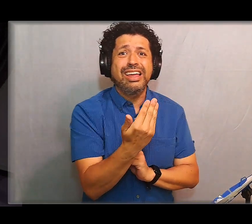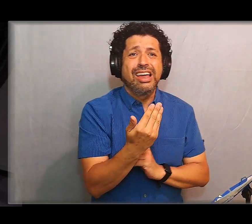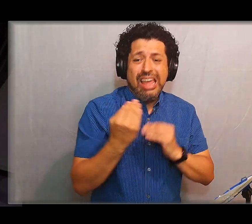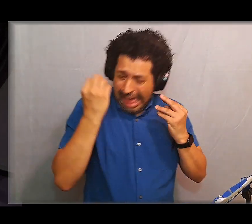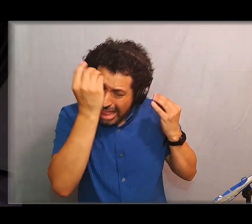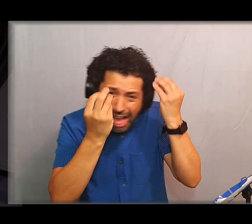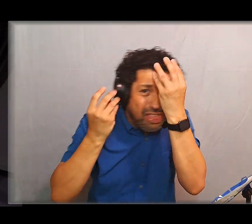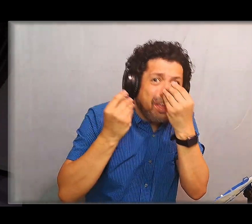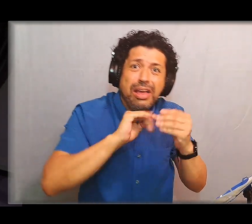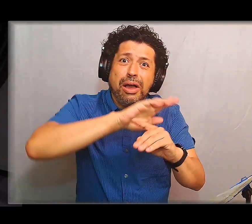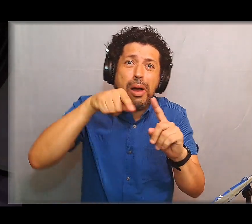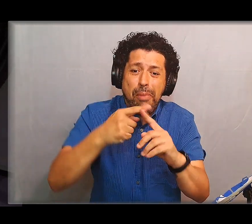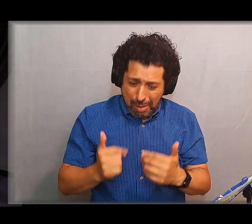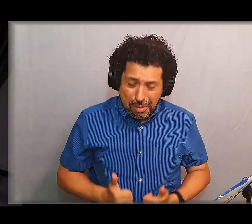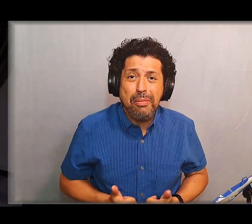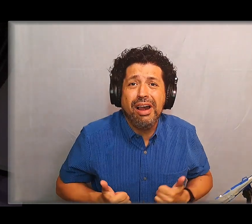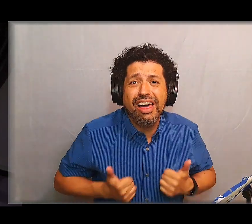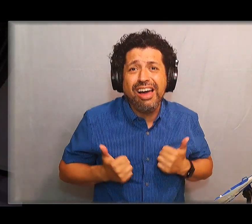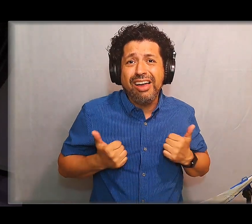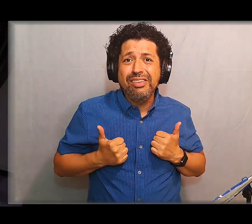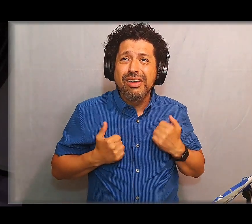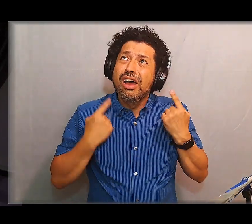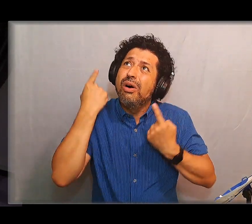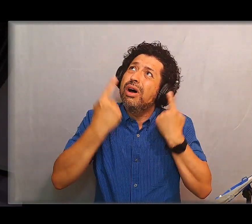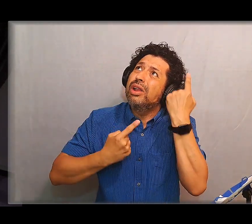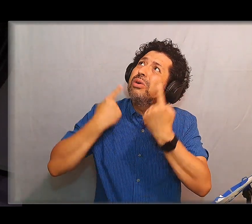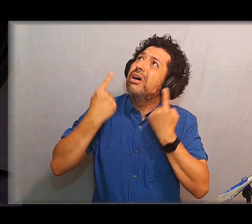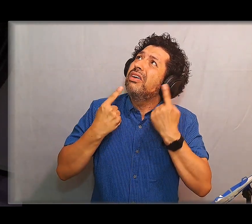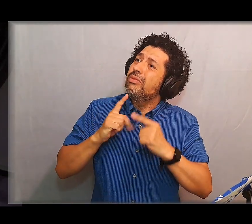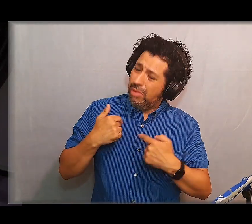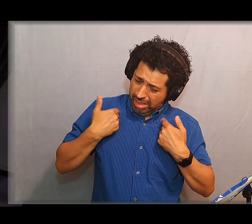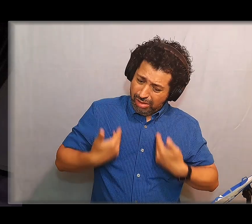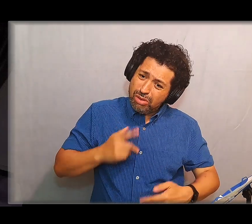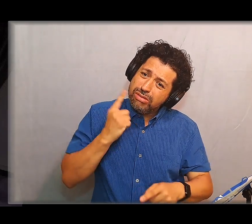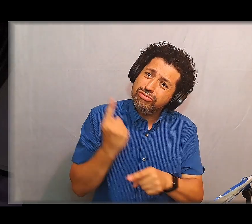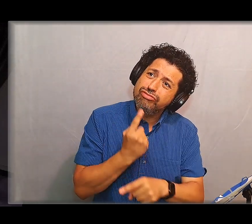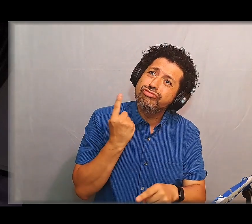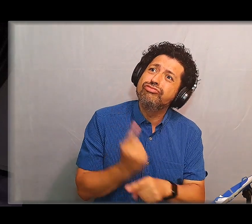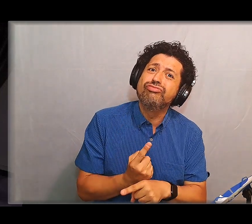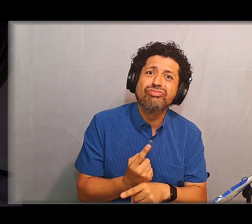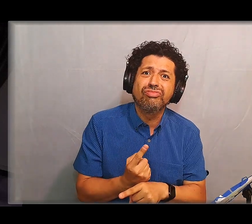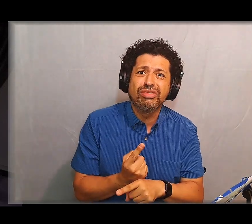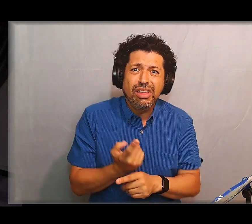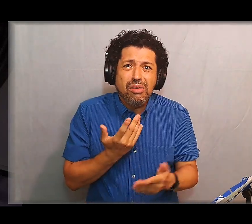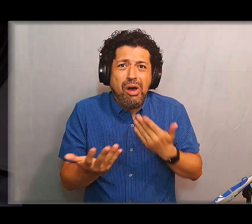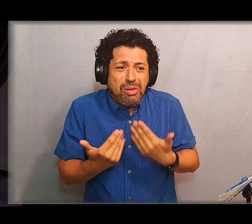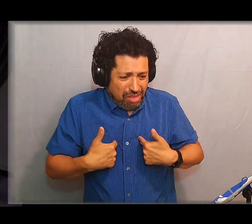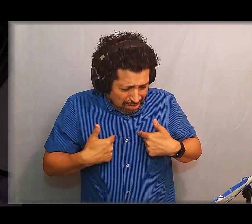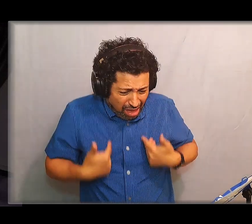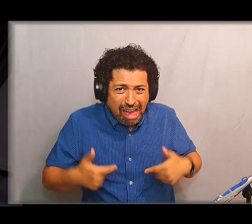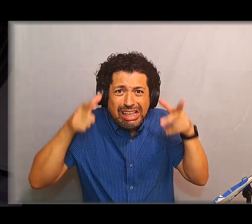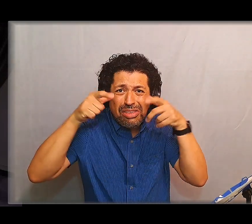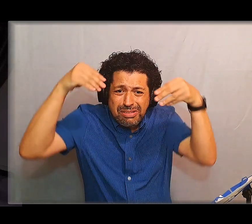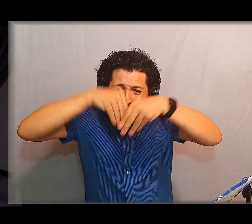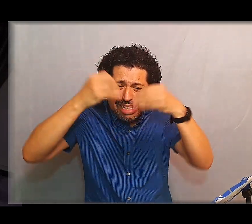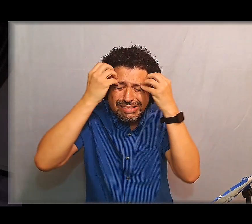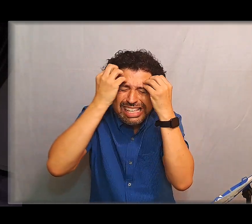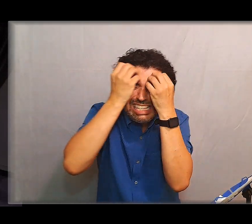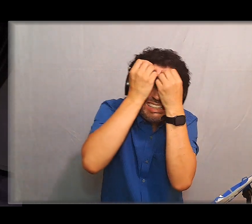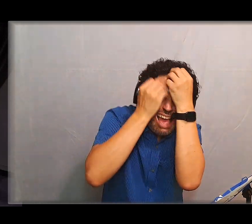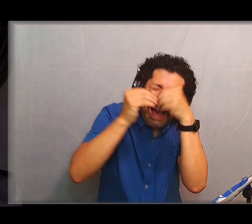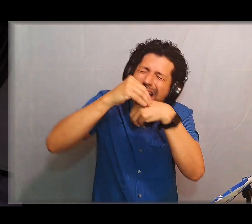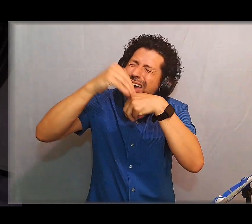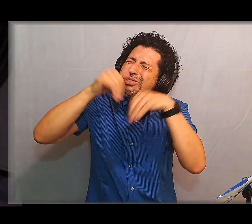night, overthinking everything in my life. Just wondering if I'm doing anything right. All these demons inside start to really